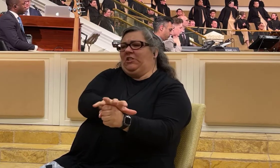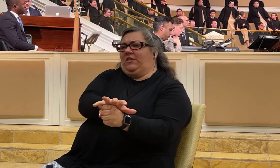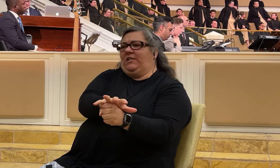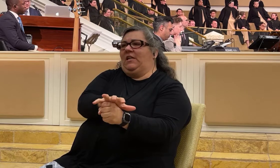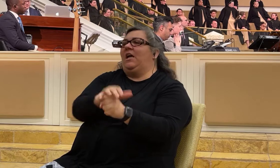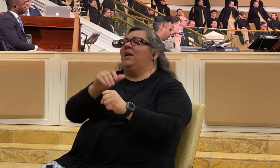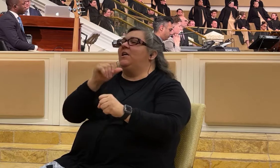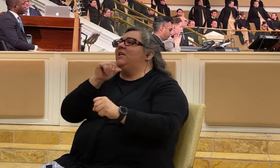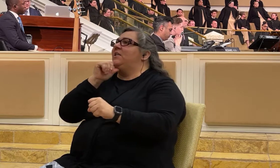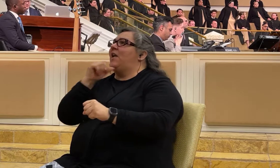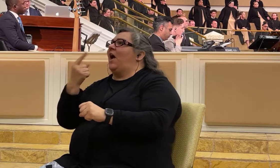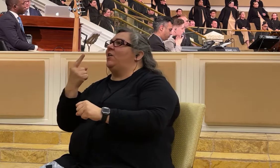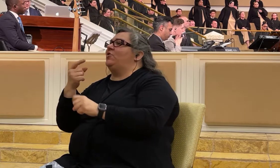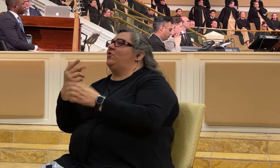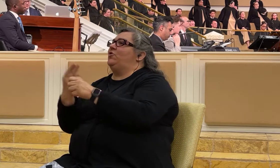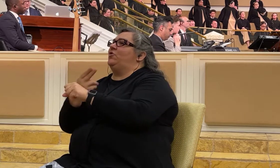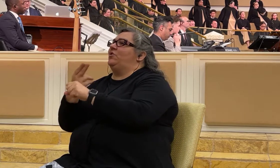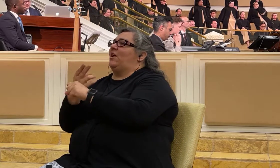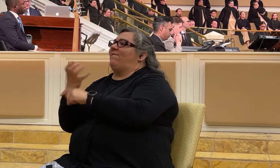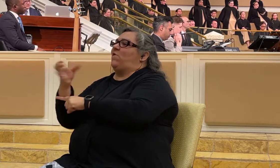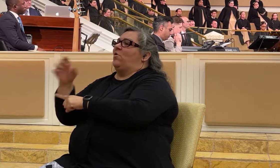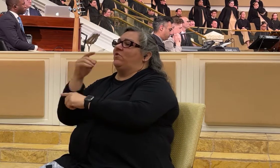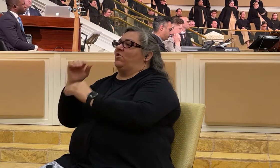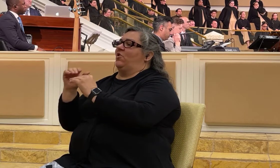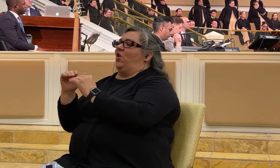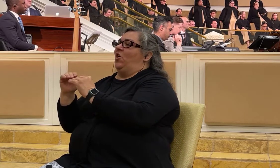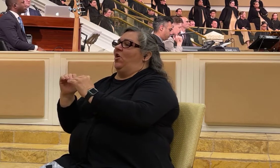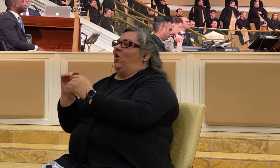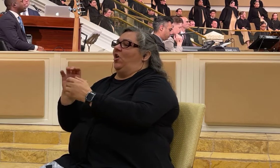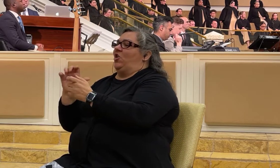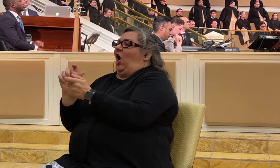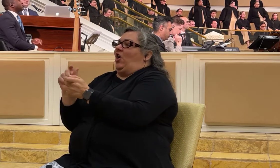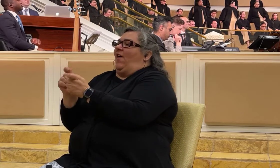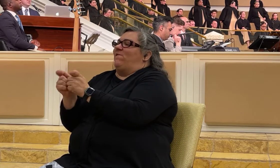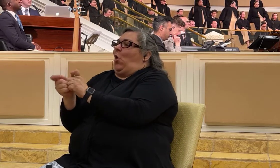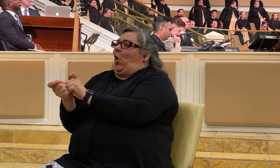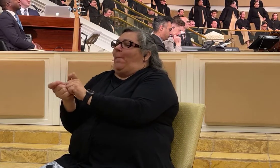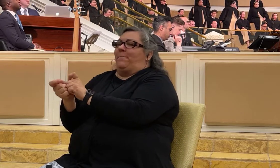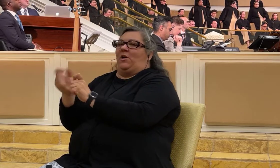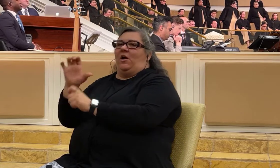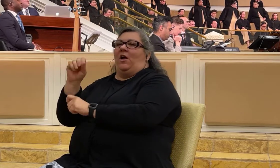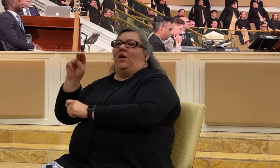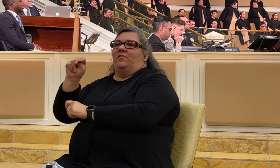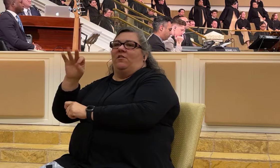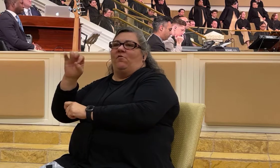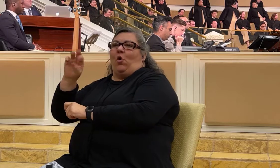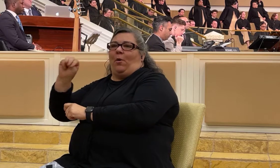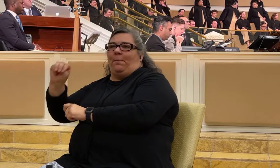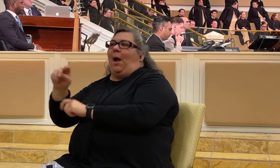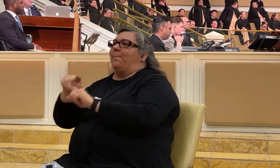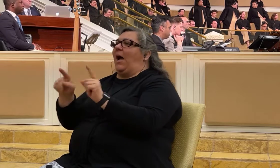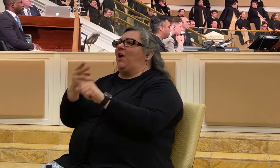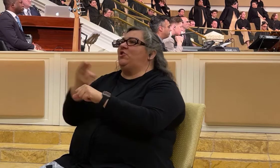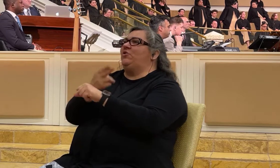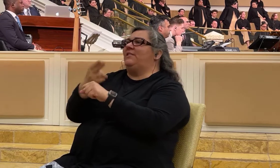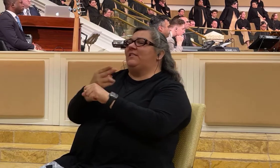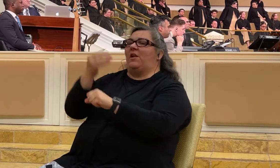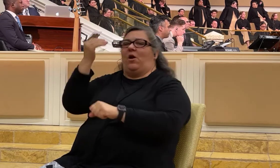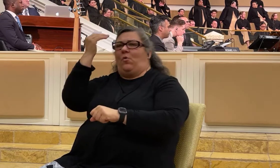assure conformity, but the most successful tyranny is the one that removes the awareness of